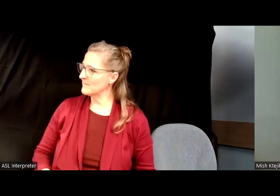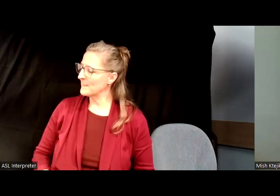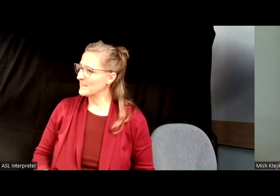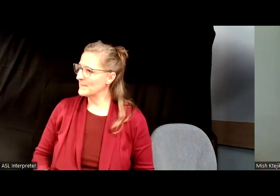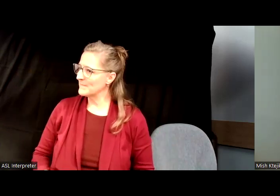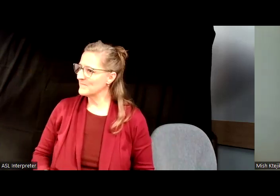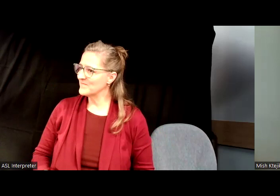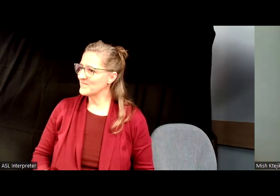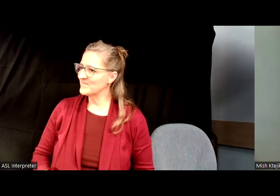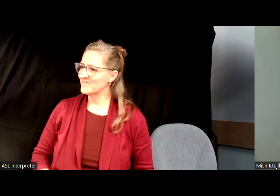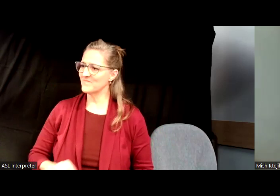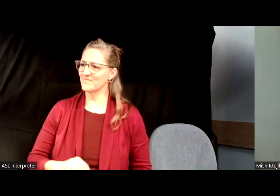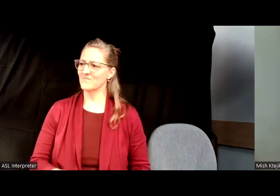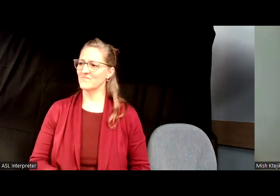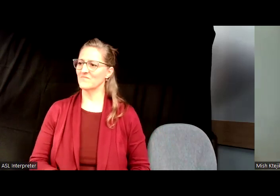Mish?